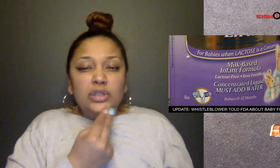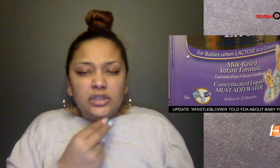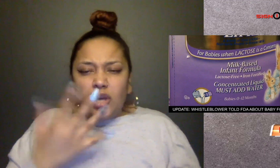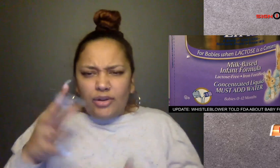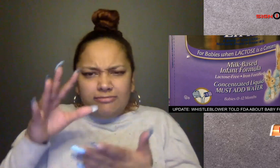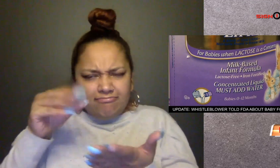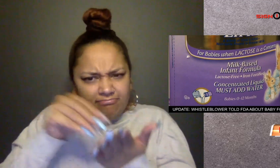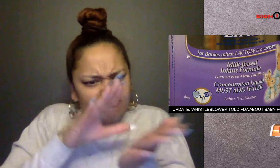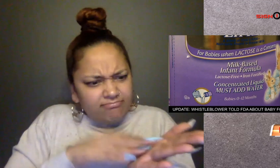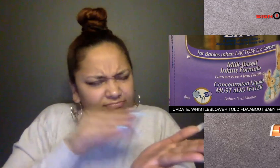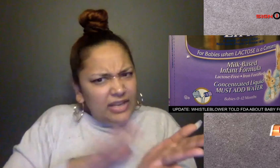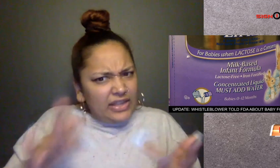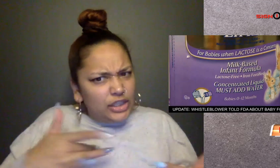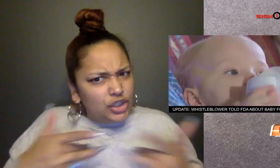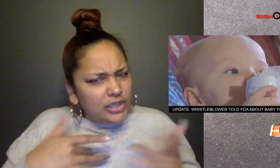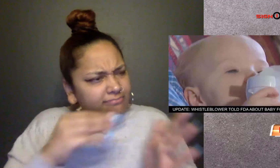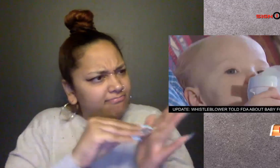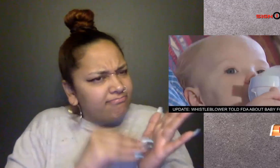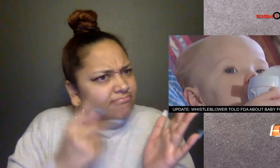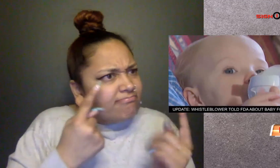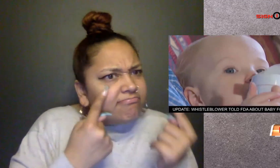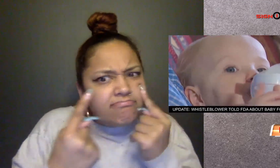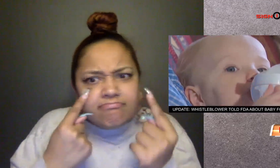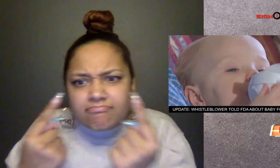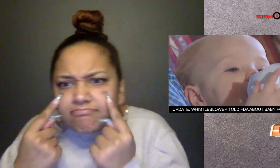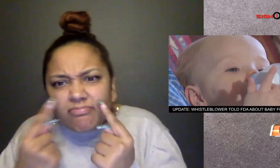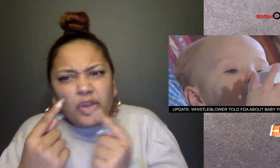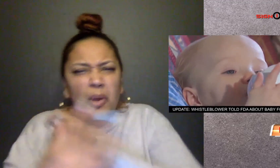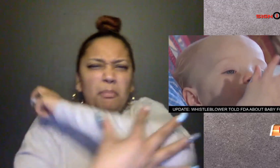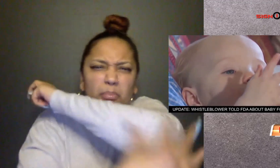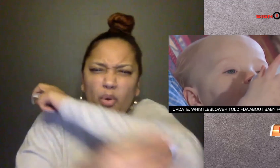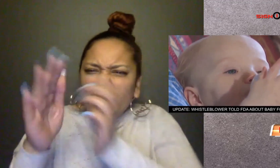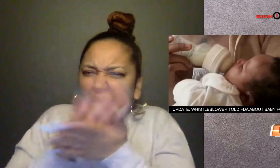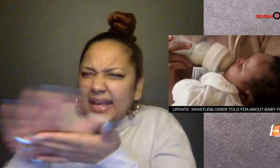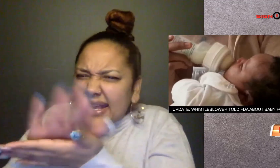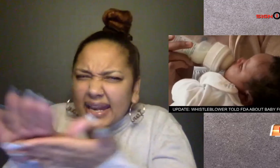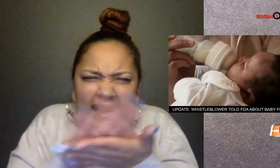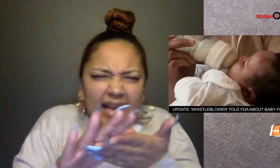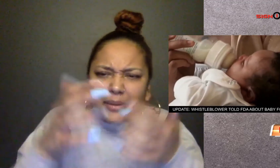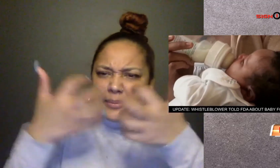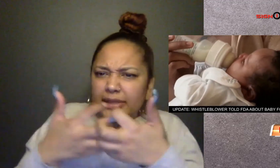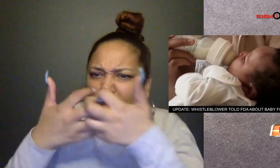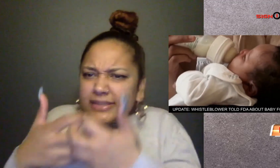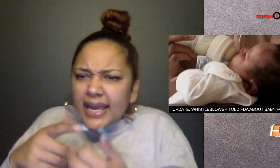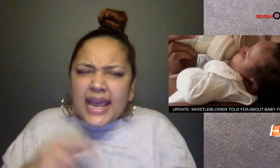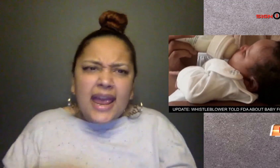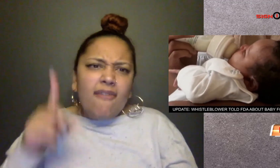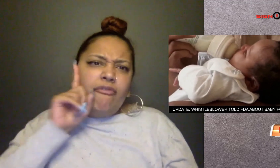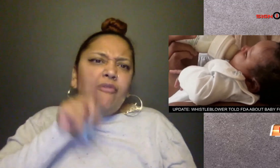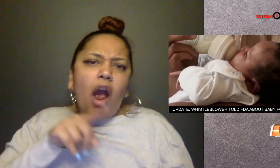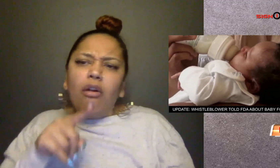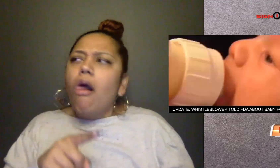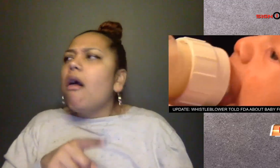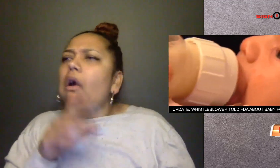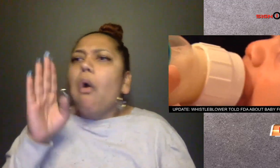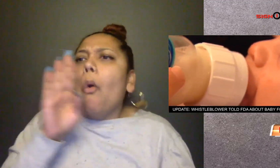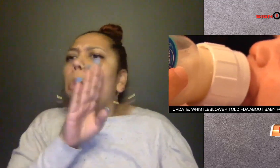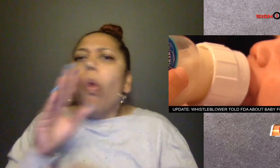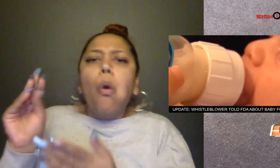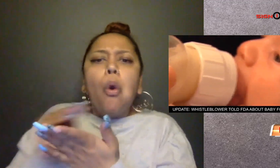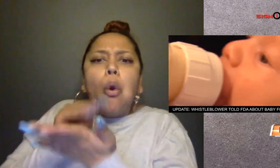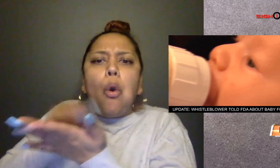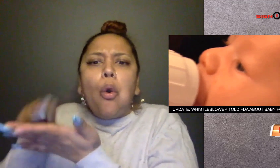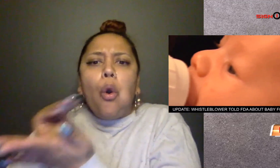a former employee at Abbott Nutrition documented his concerns about